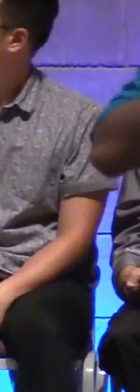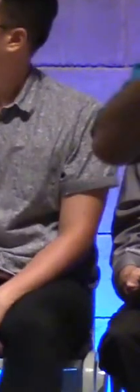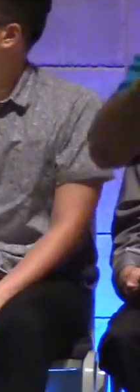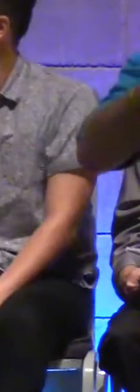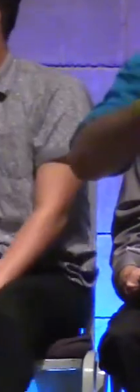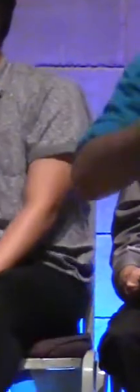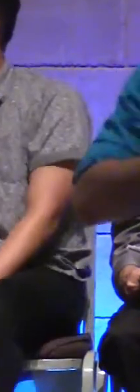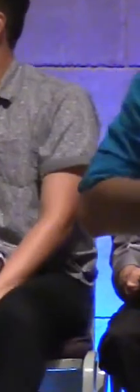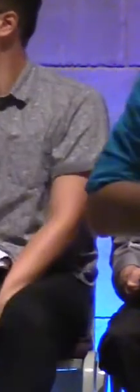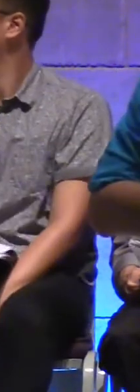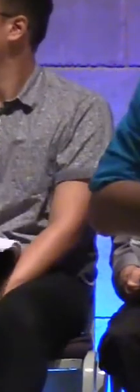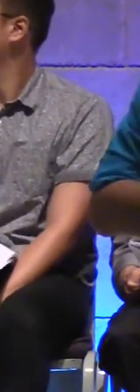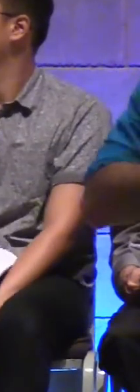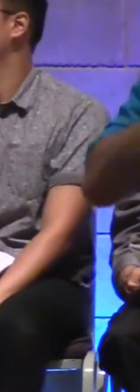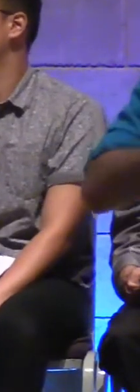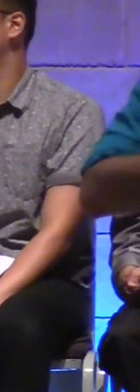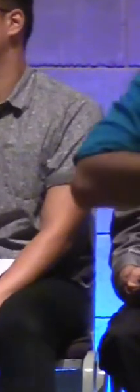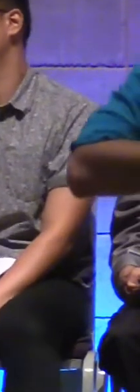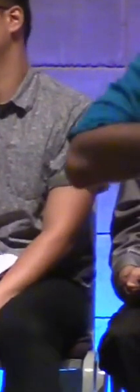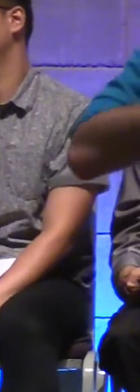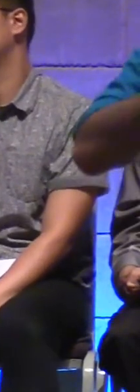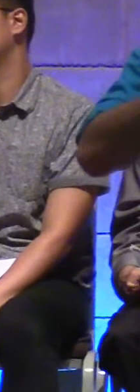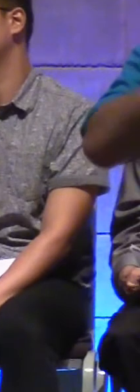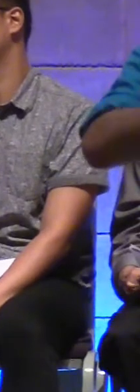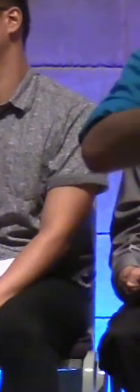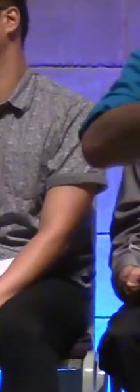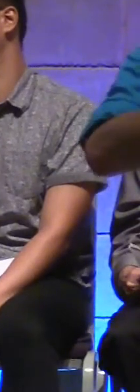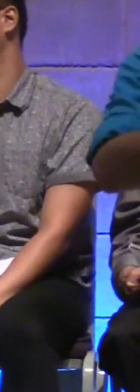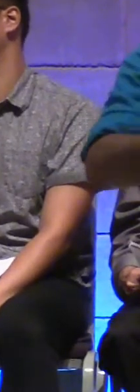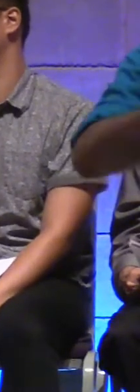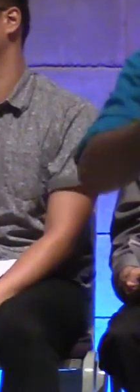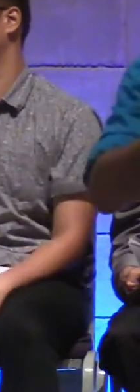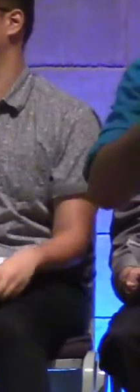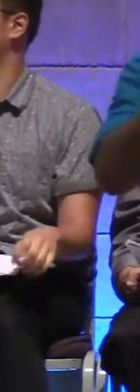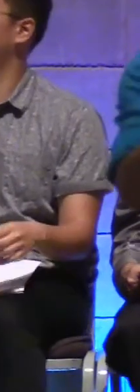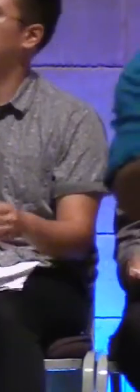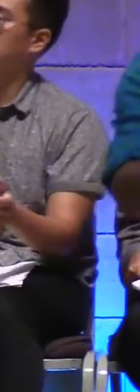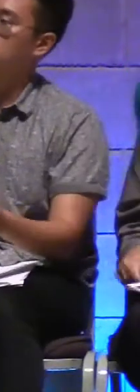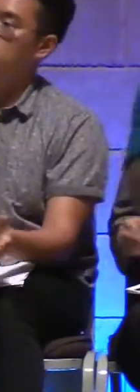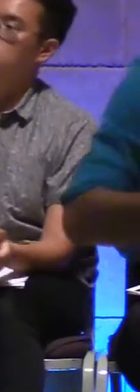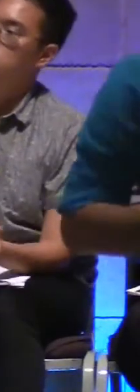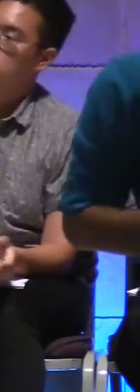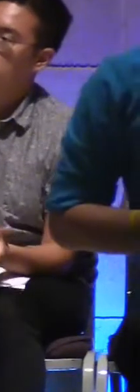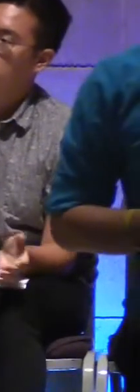because then they will last generations after you. Thank you.